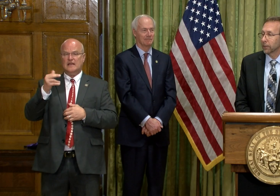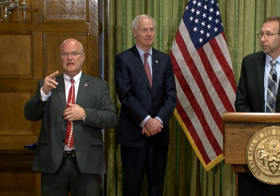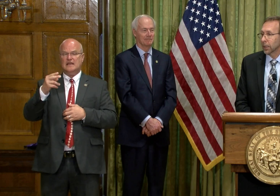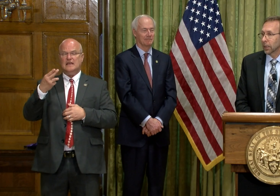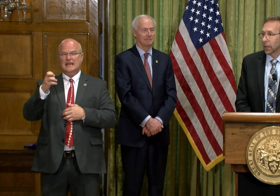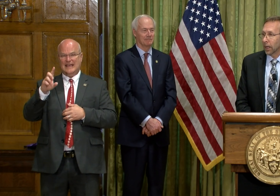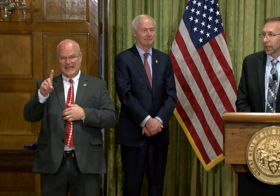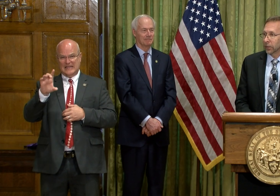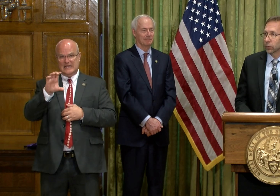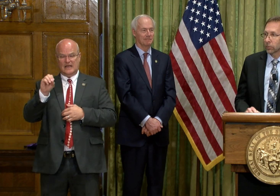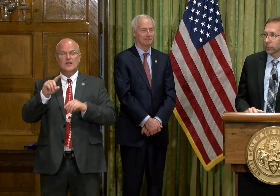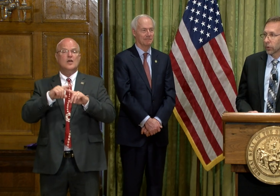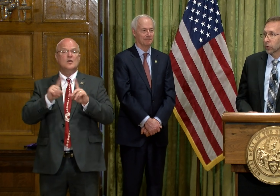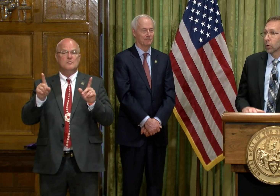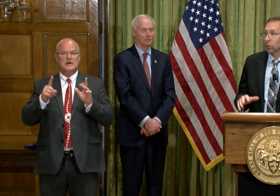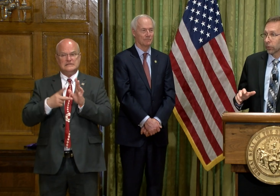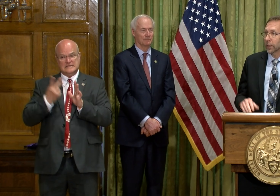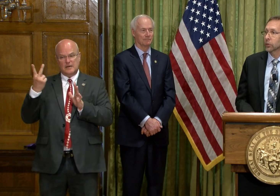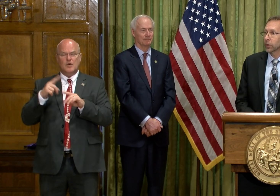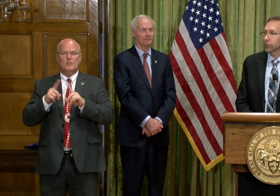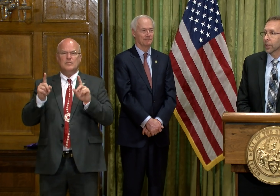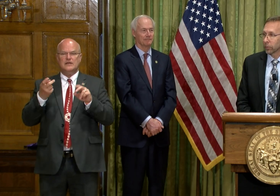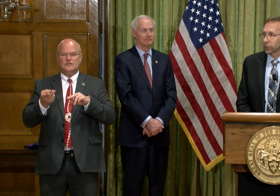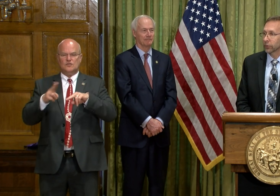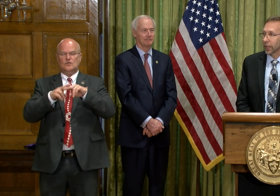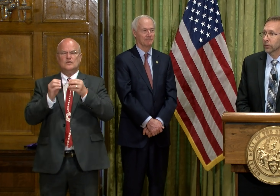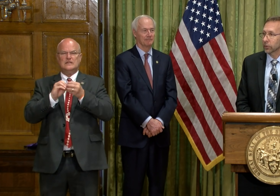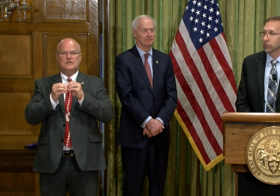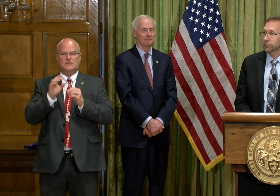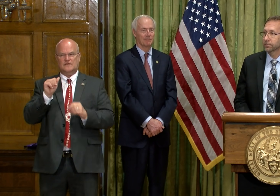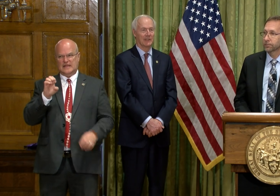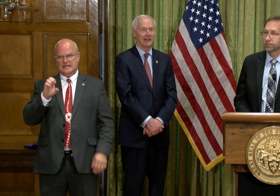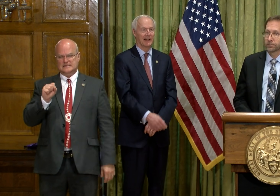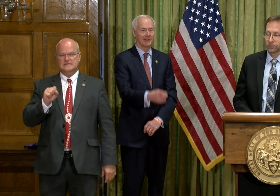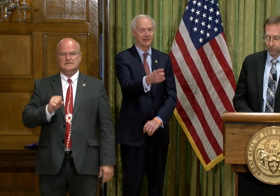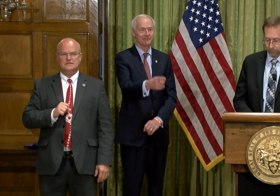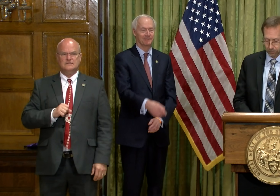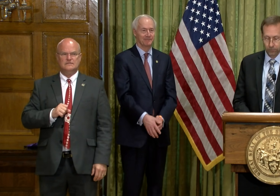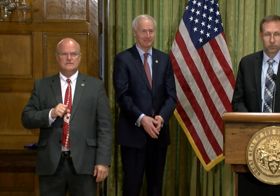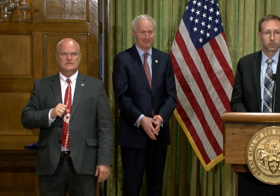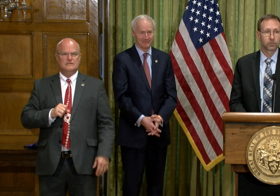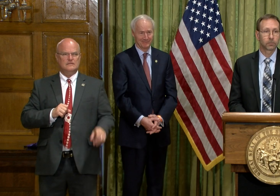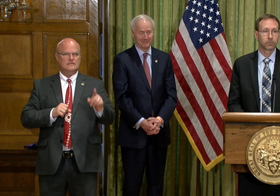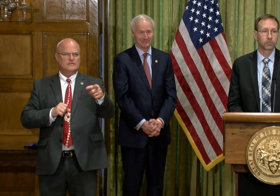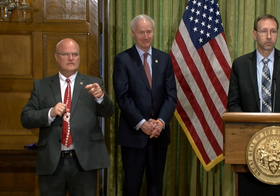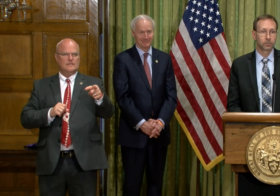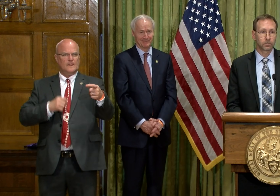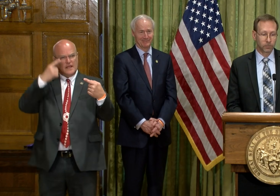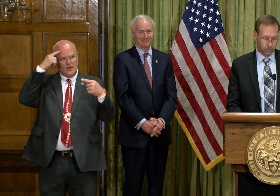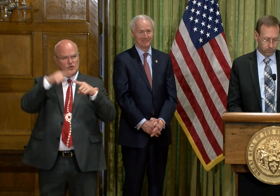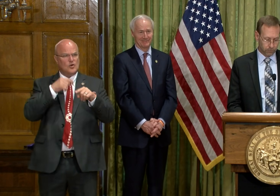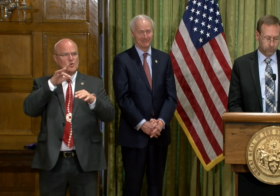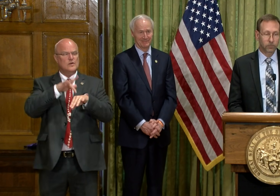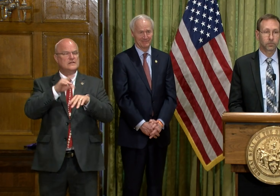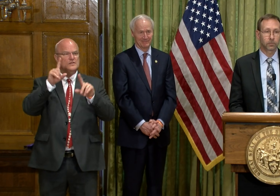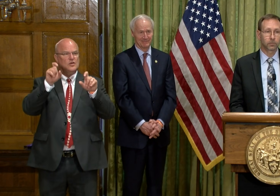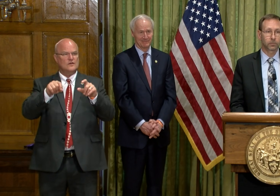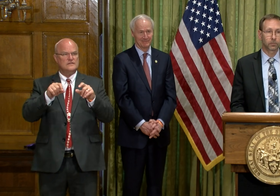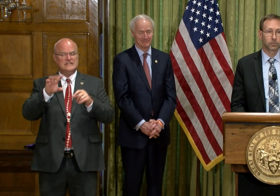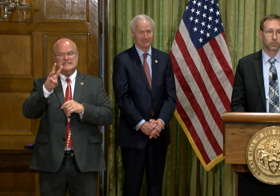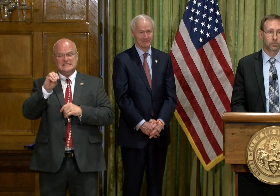twofold, but in terms of the growth, increased numbers of cases. Alex. In order to reach the goal of